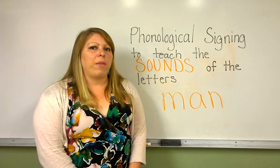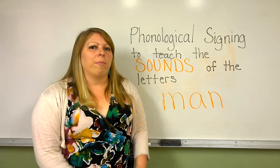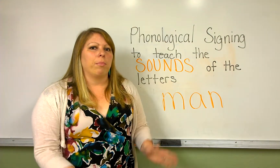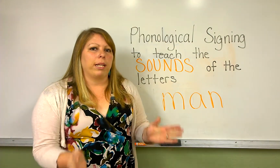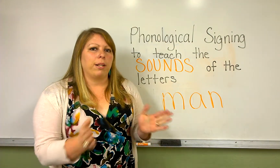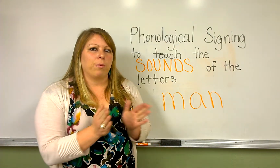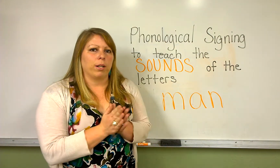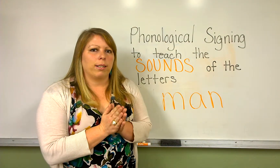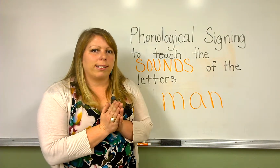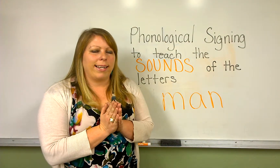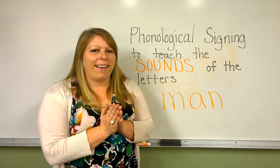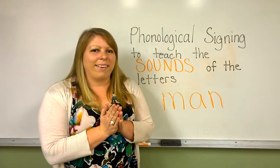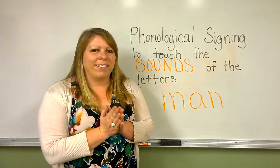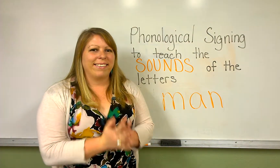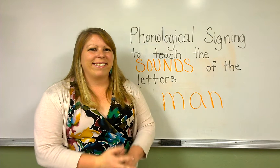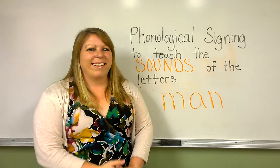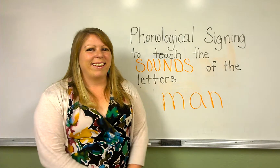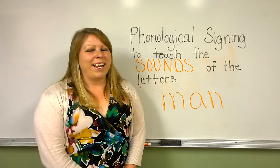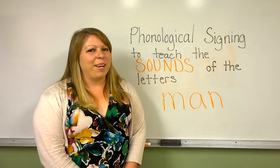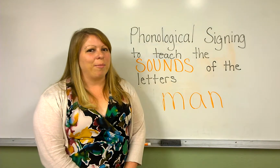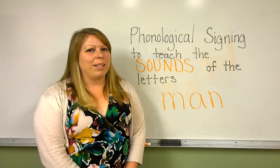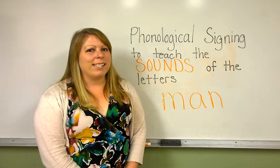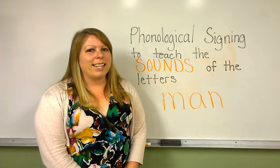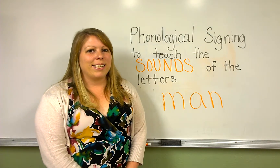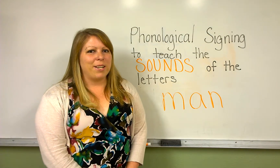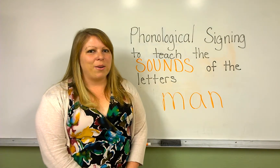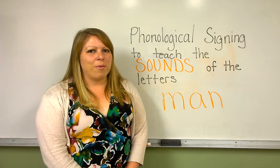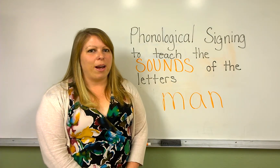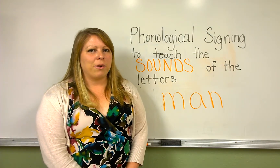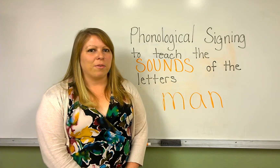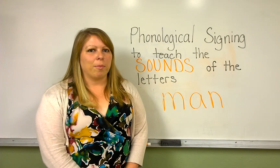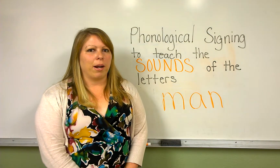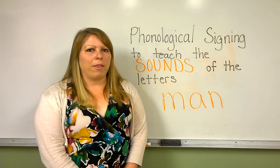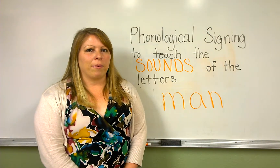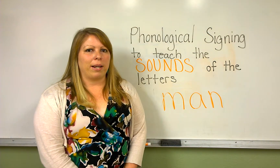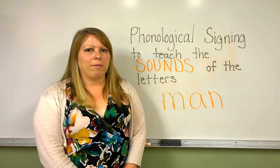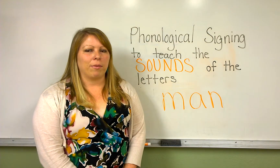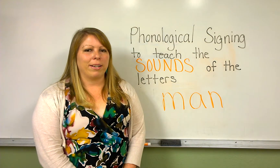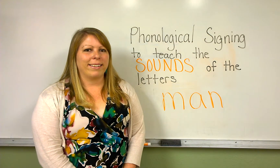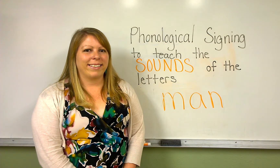them blend words together. Thank you. Please continue to watch for part 3 and 4.